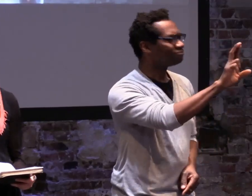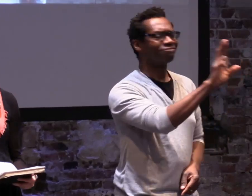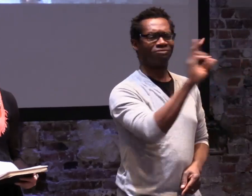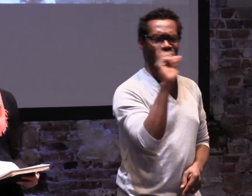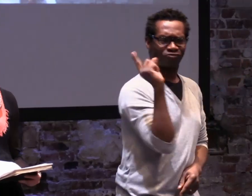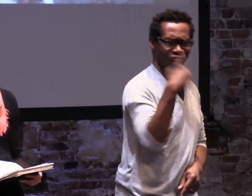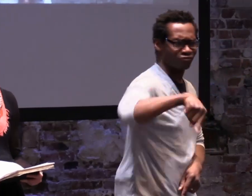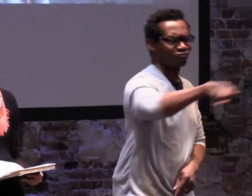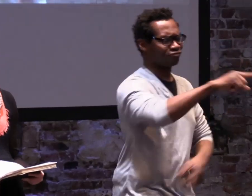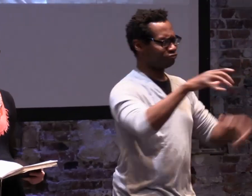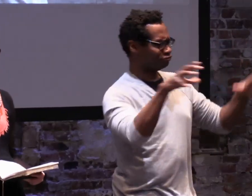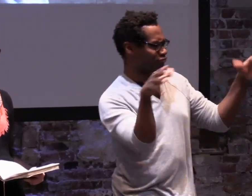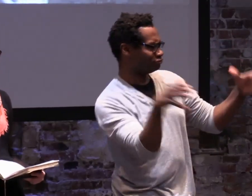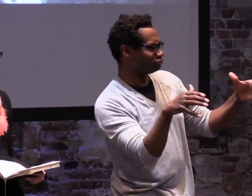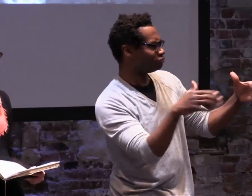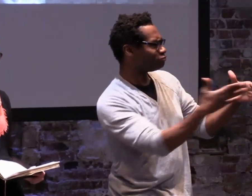participation along shared values.